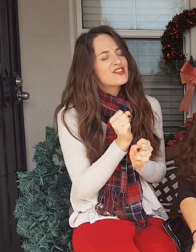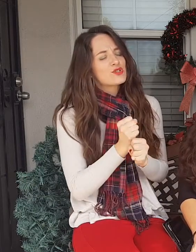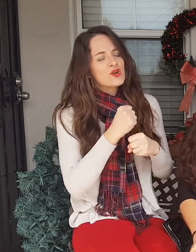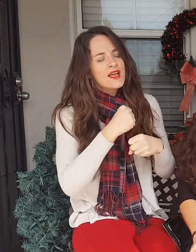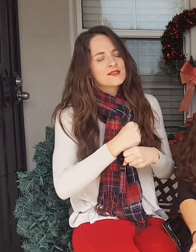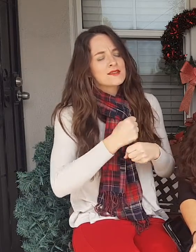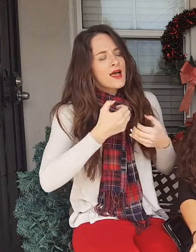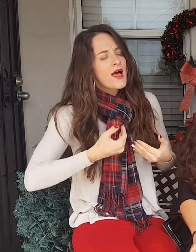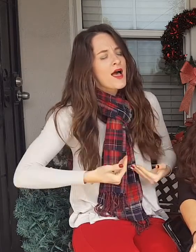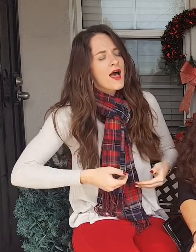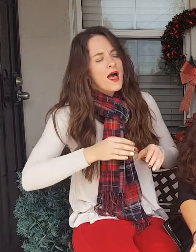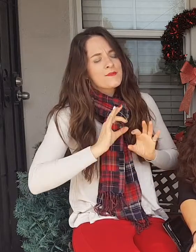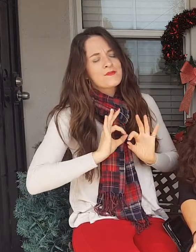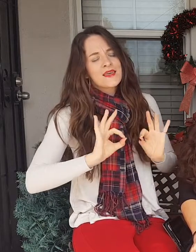has ransomed me,